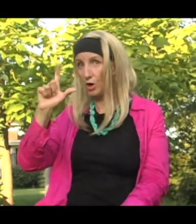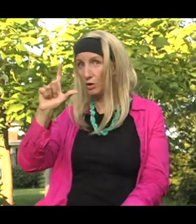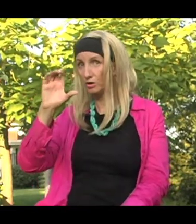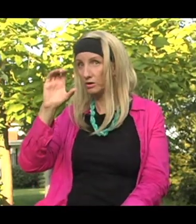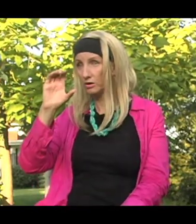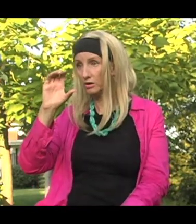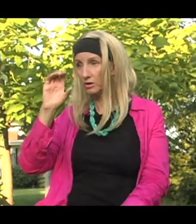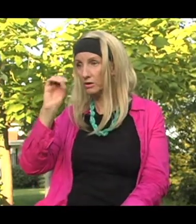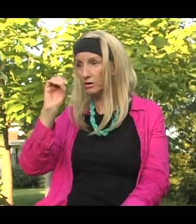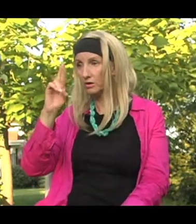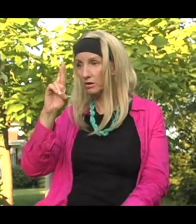Paul